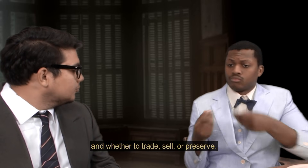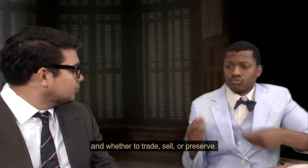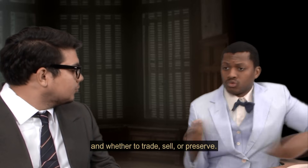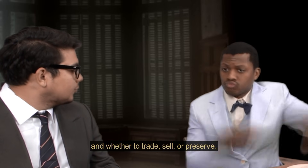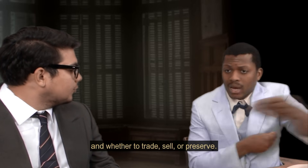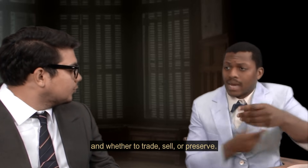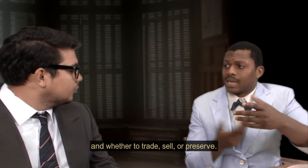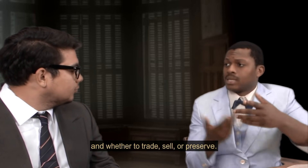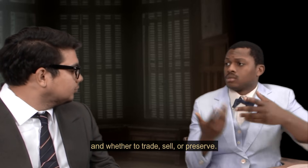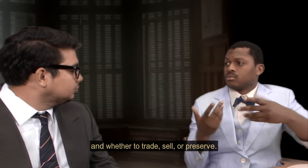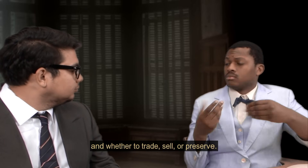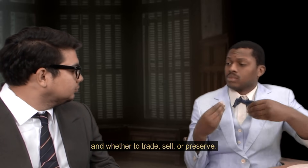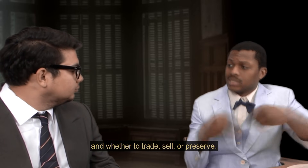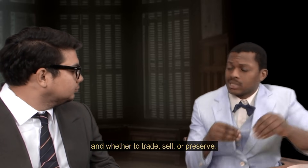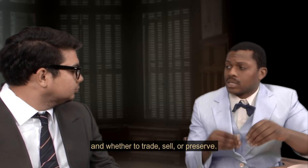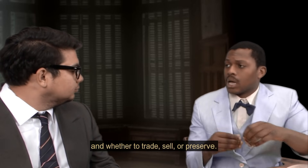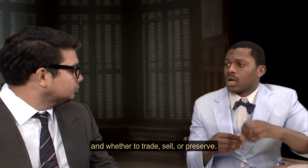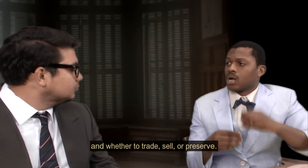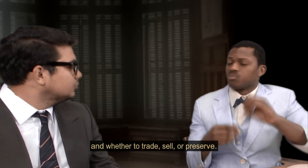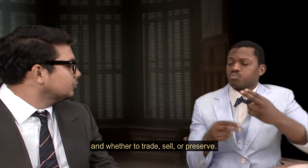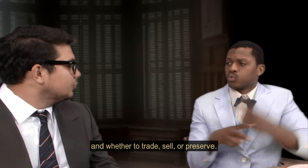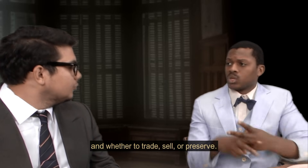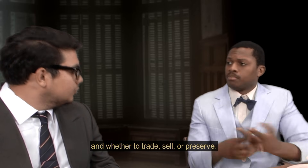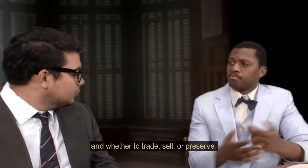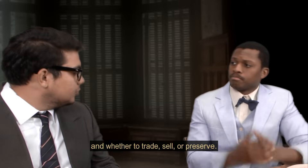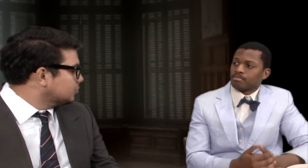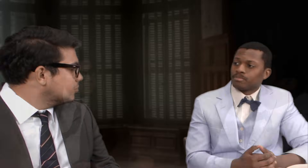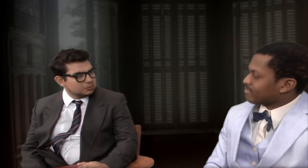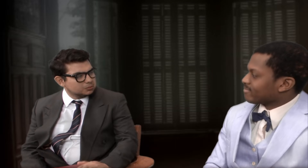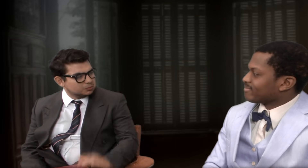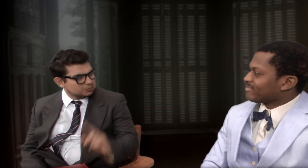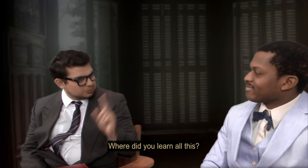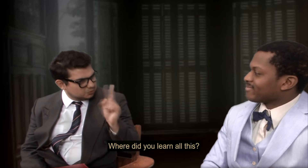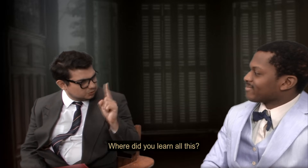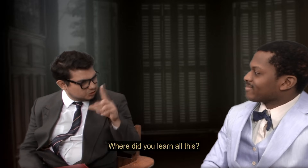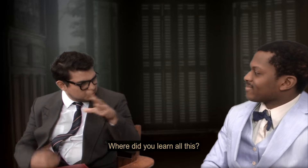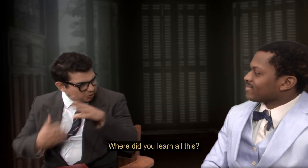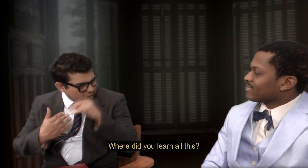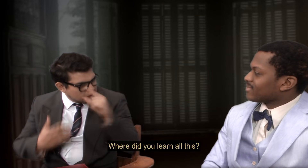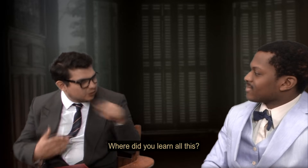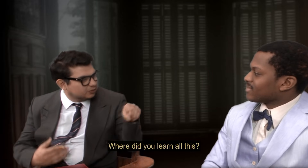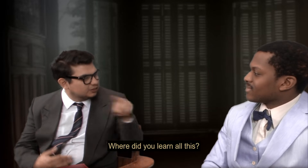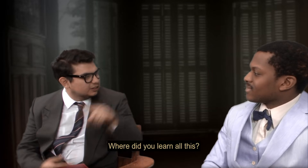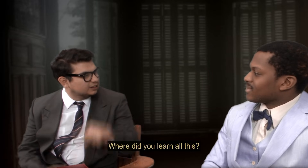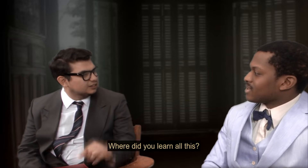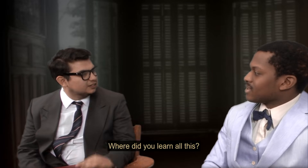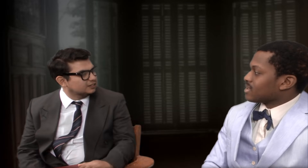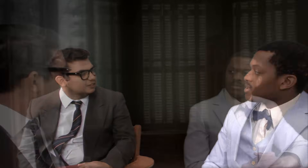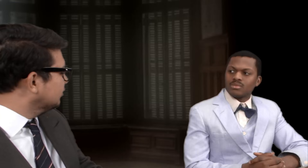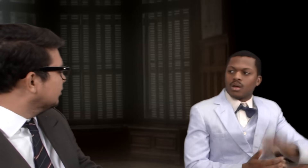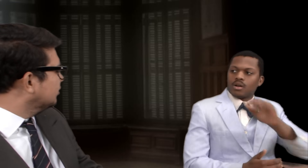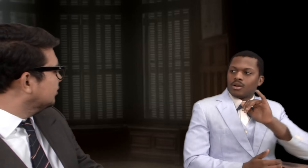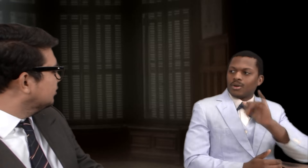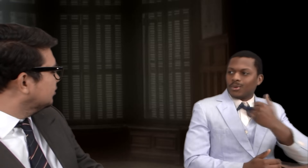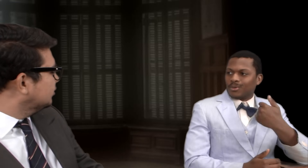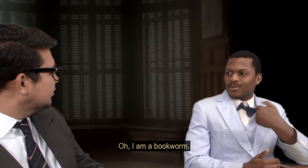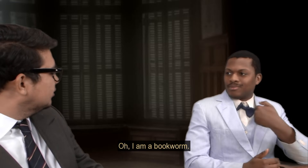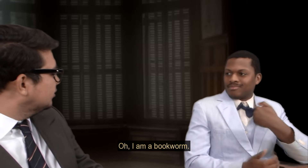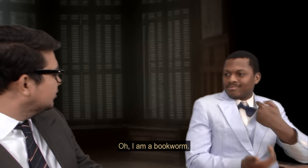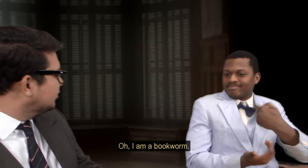and whether to trade, sell, or preserve. Where do you learn all this? Oh, I'm